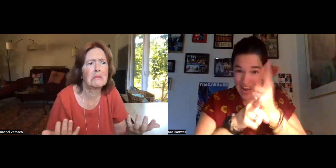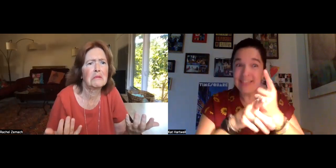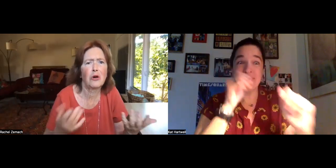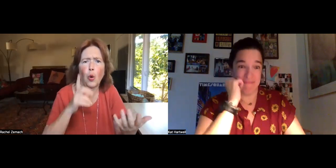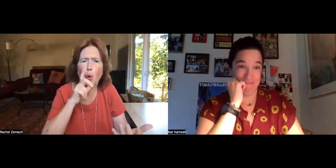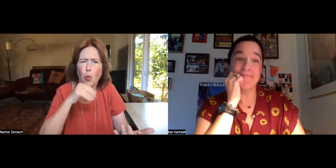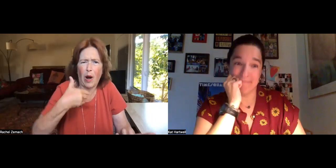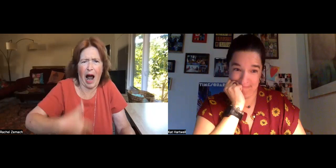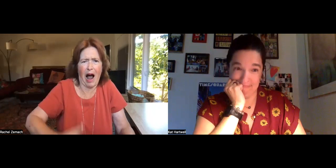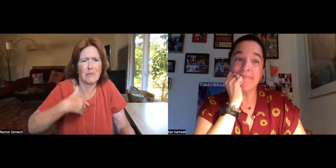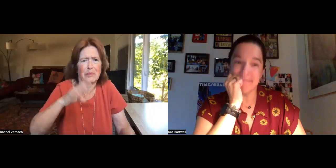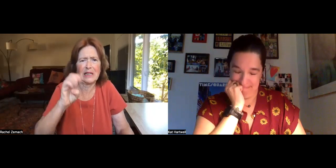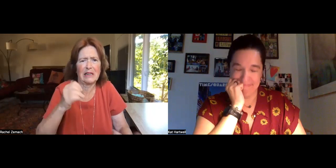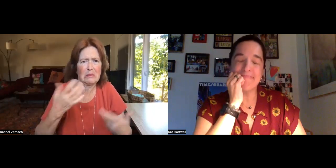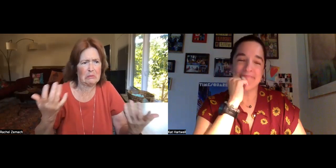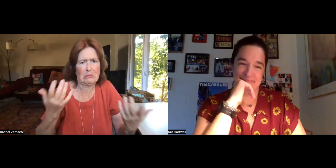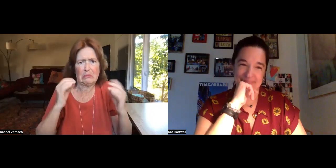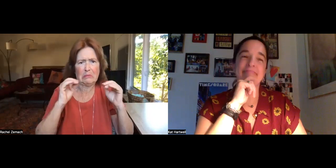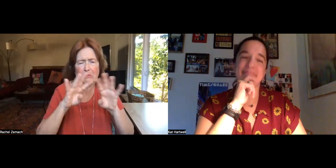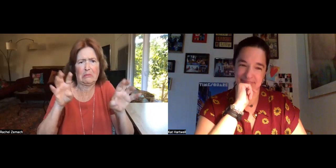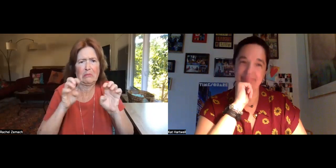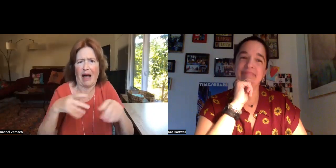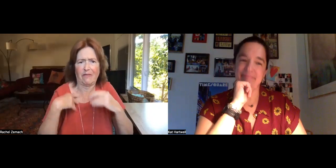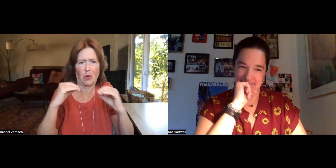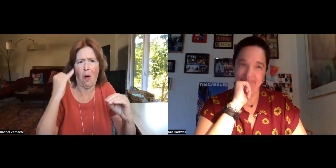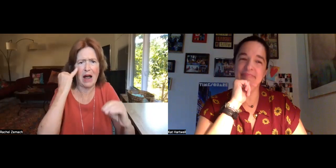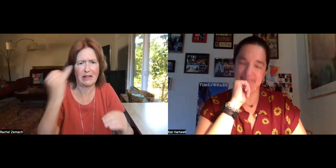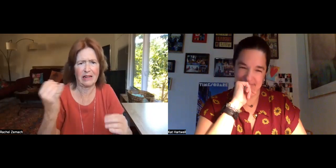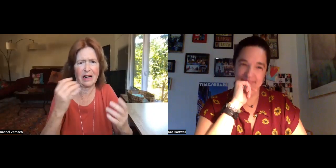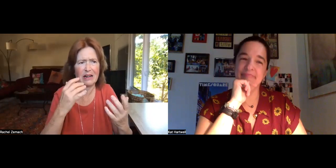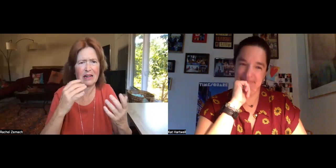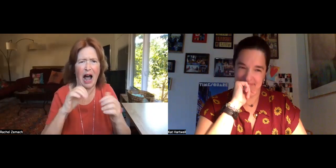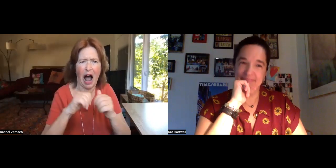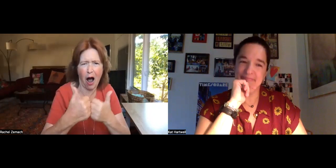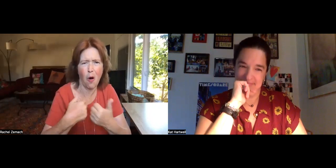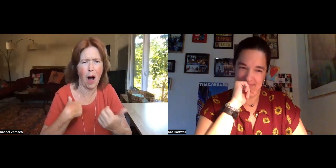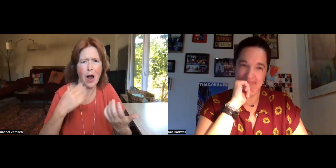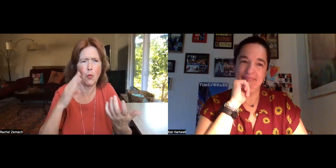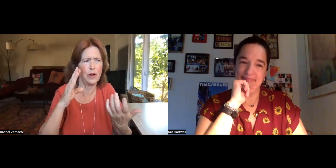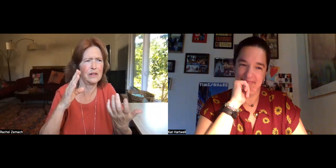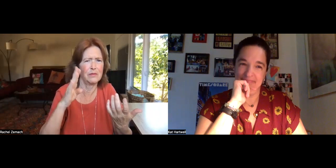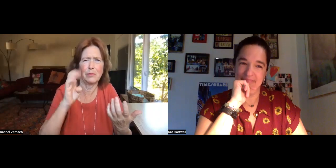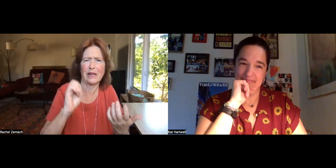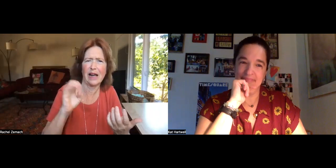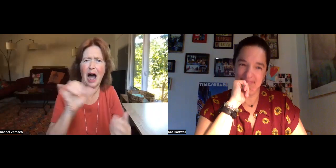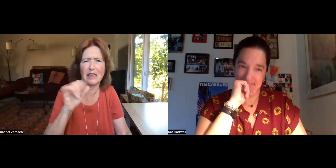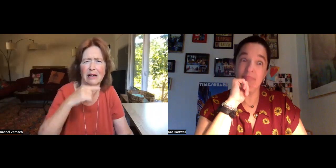right, who would I be? No idea how I would be as a